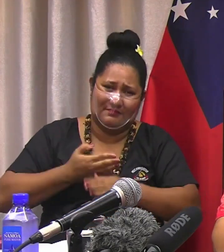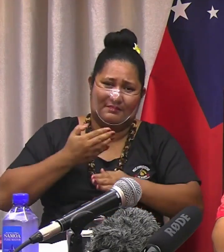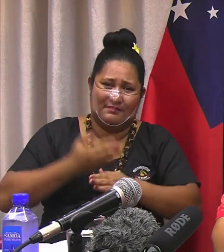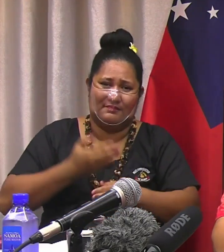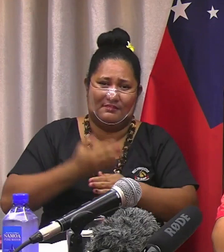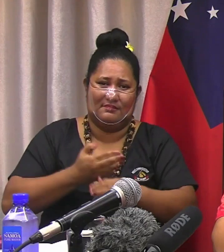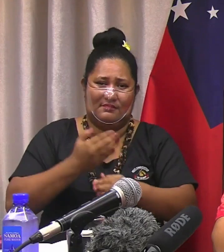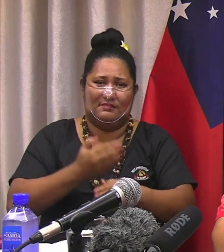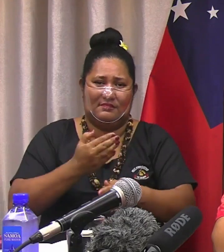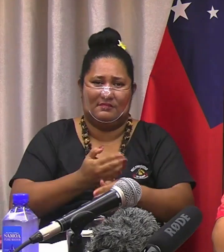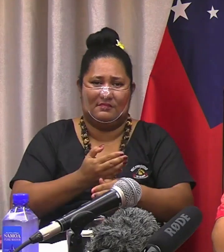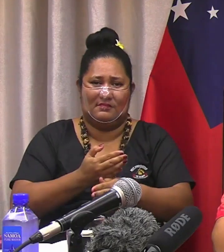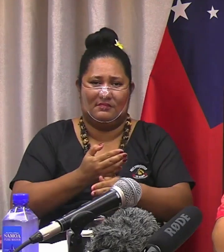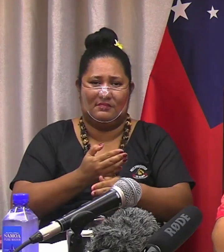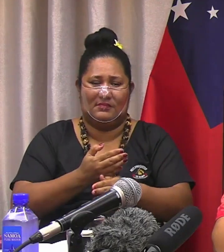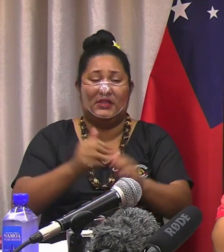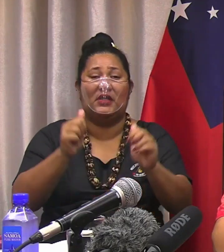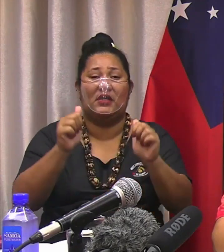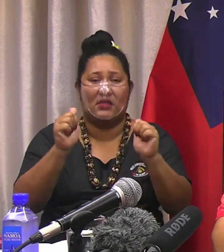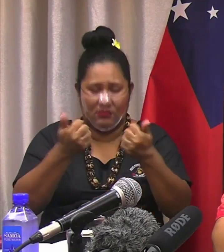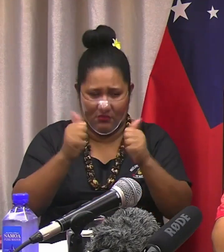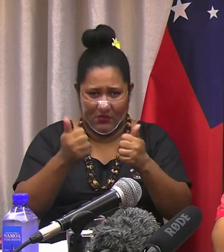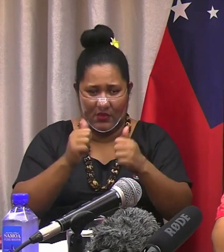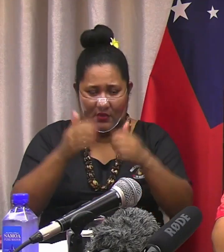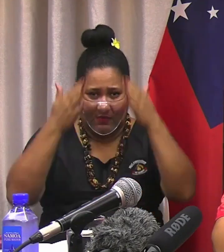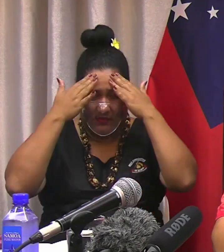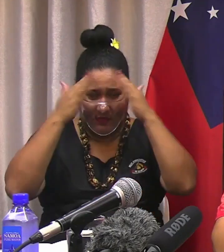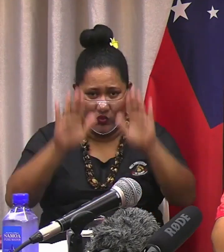I ia I u manuia.